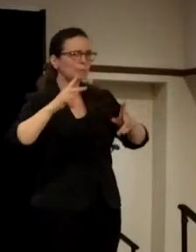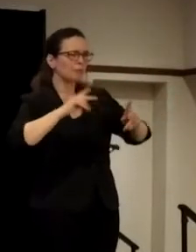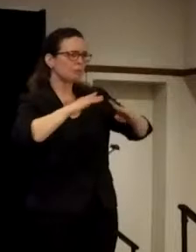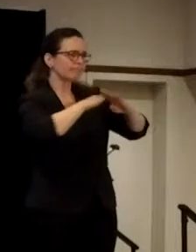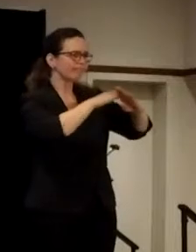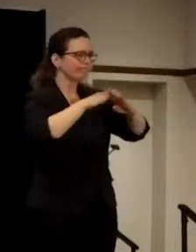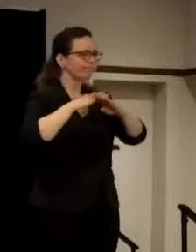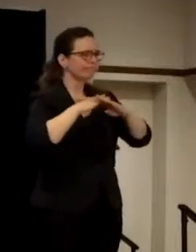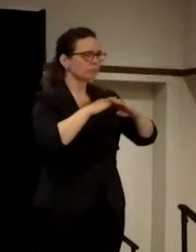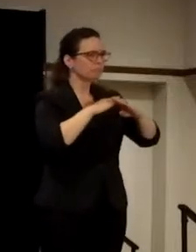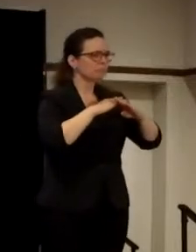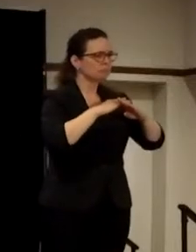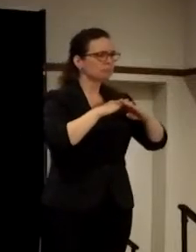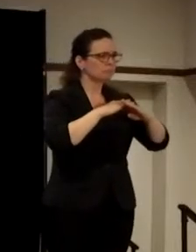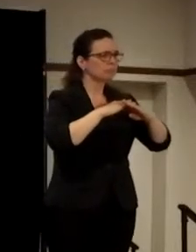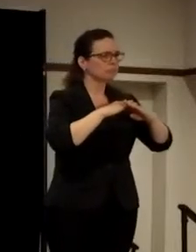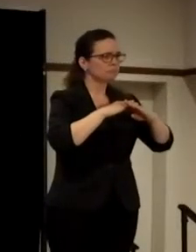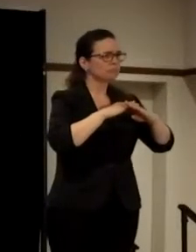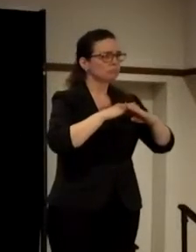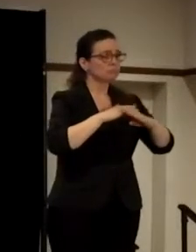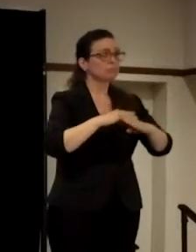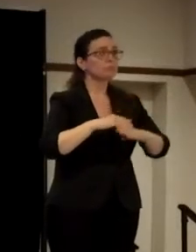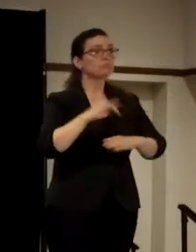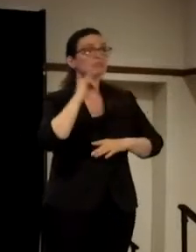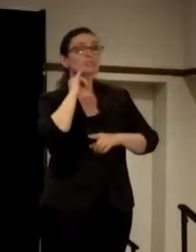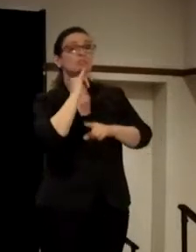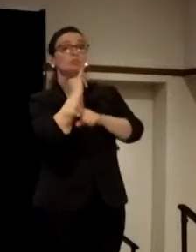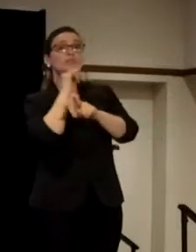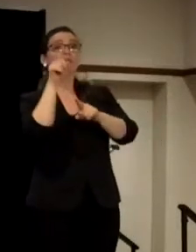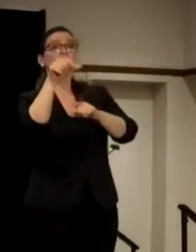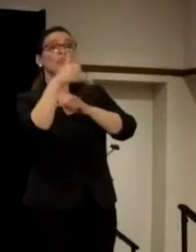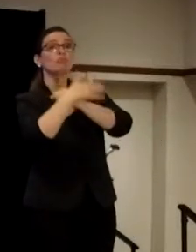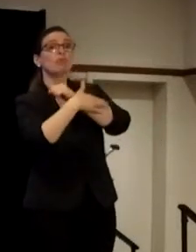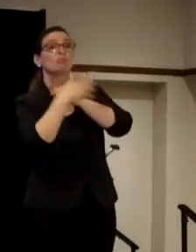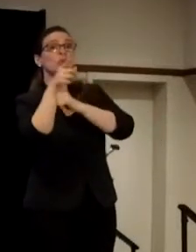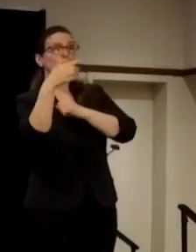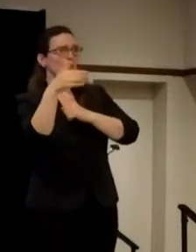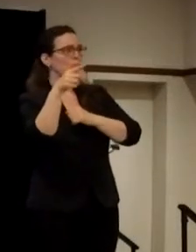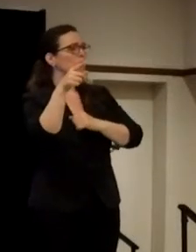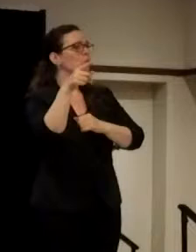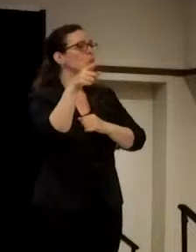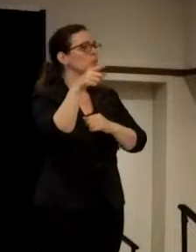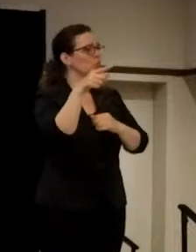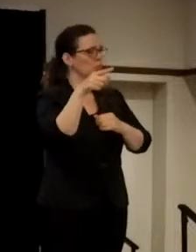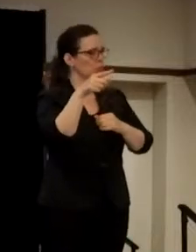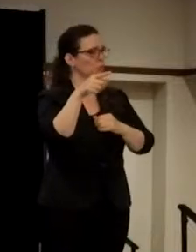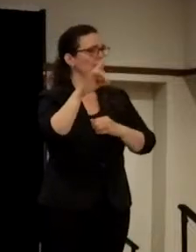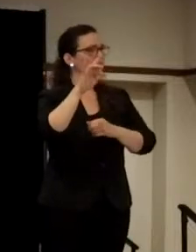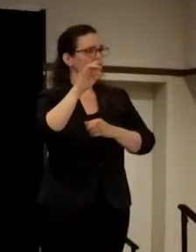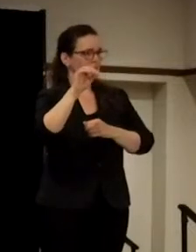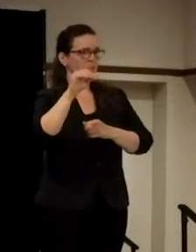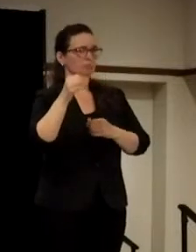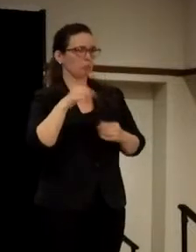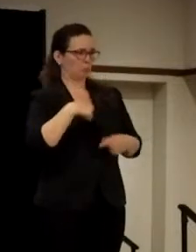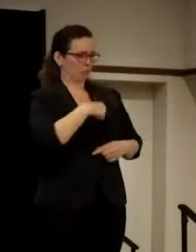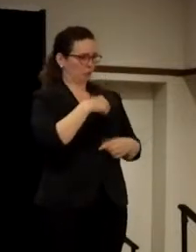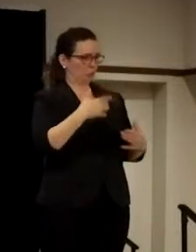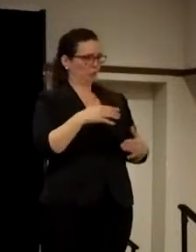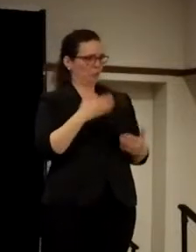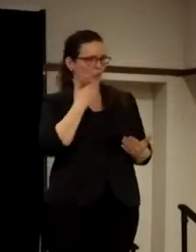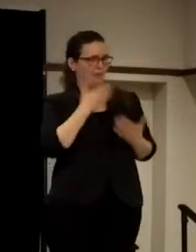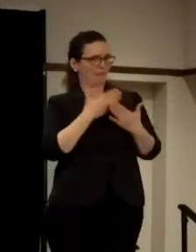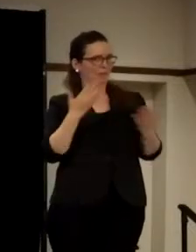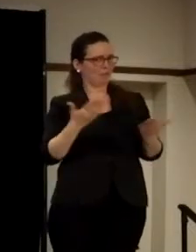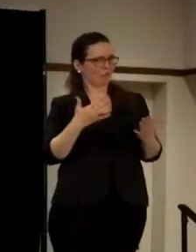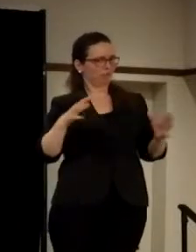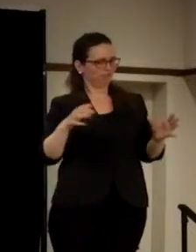than 70, but certainly our goal will be to get to that 70 to 80% number. But that's why I think our vaccination strategy is going to